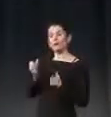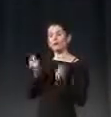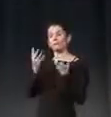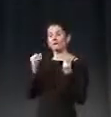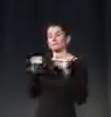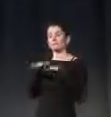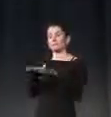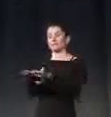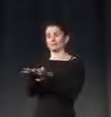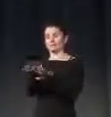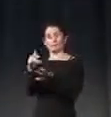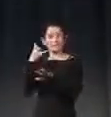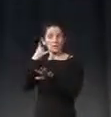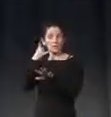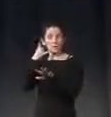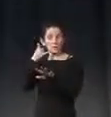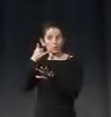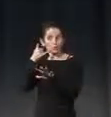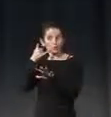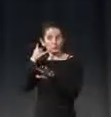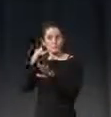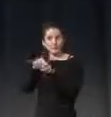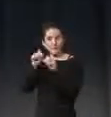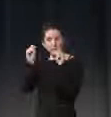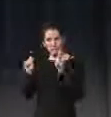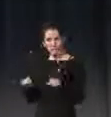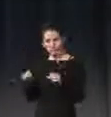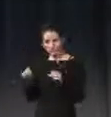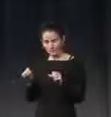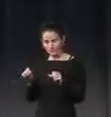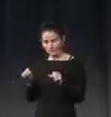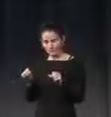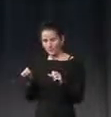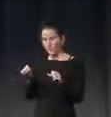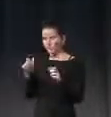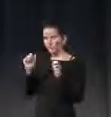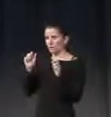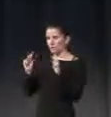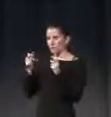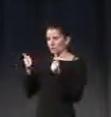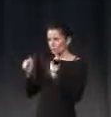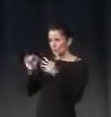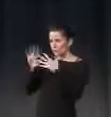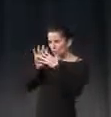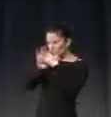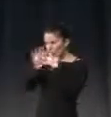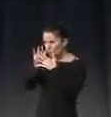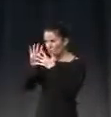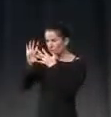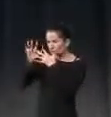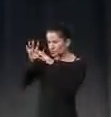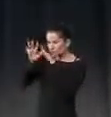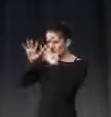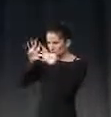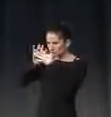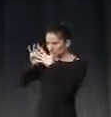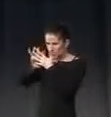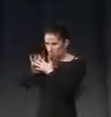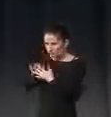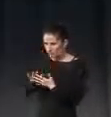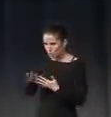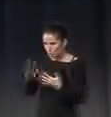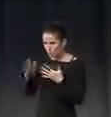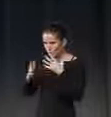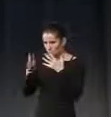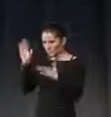to weigh modulation strategies based on their susceptibility to noise and distortion. In the milieu of the efficiency movement in the early